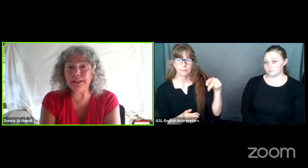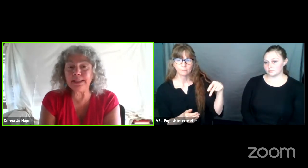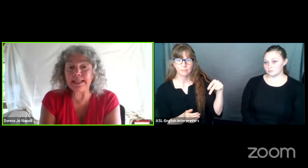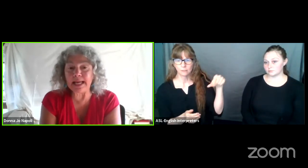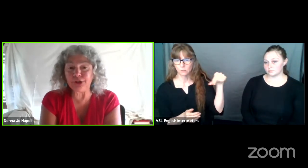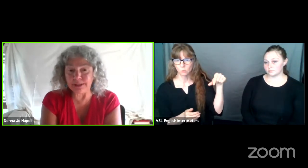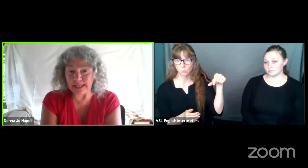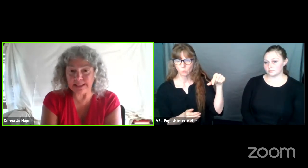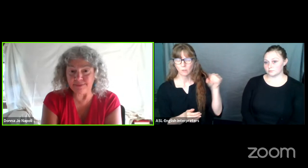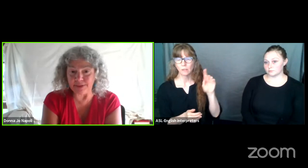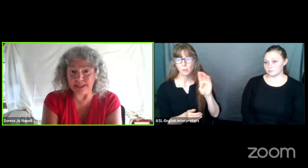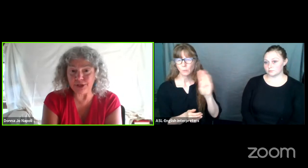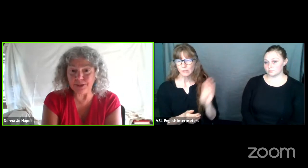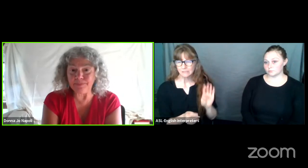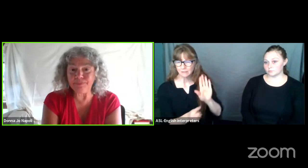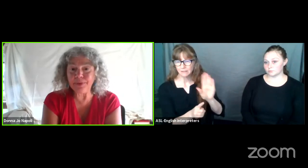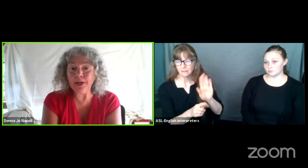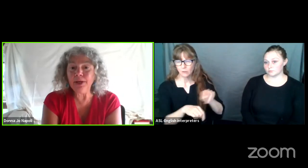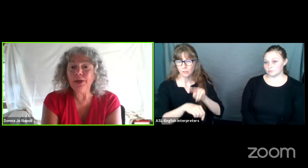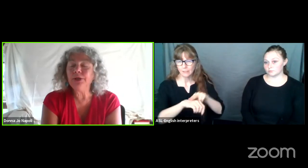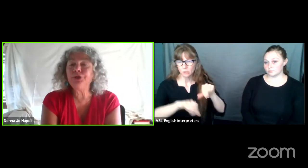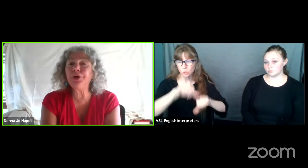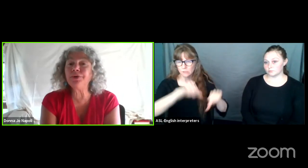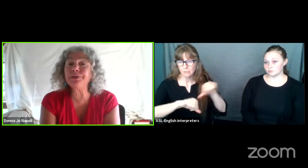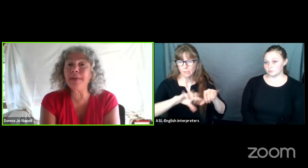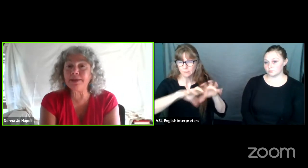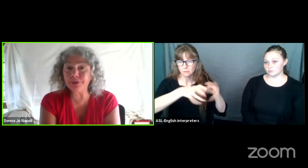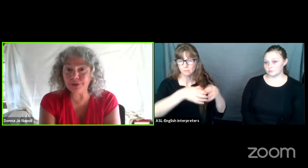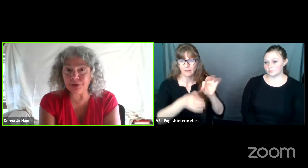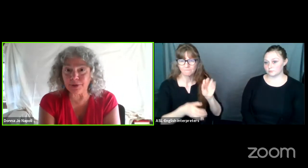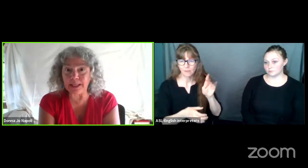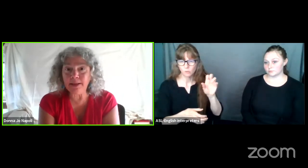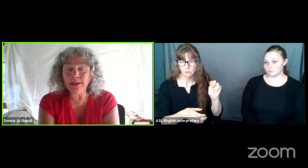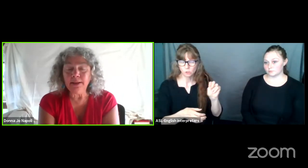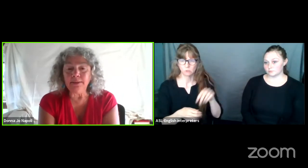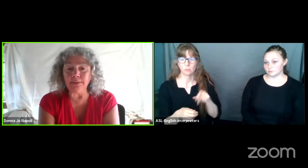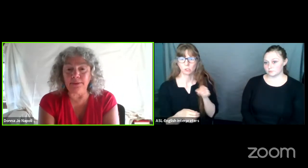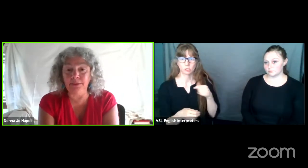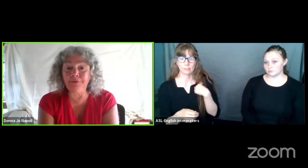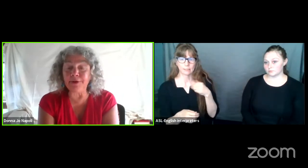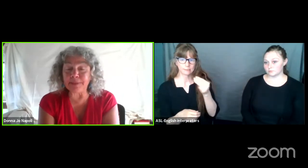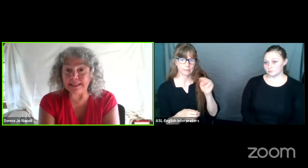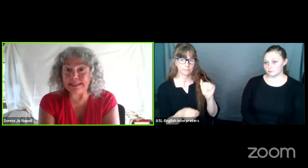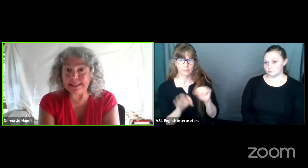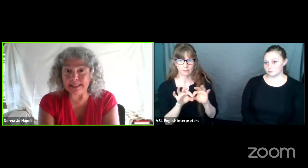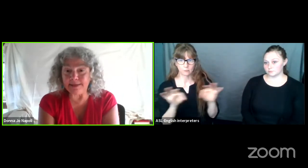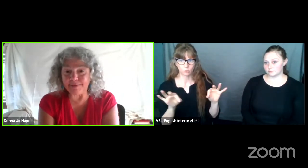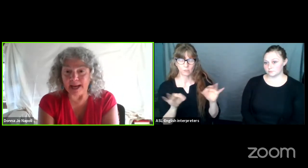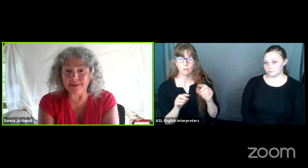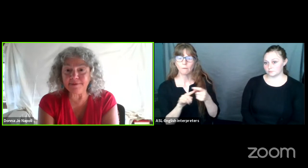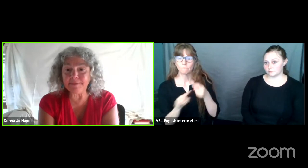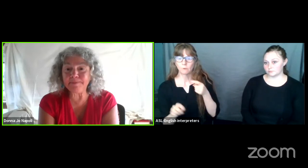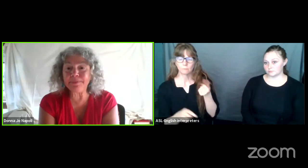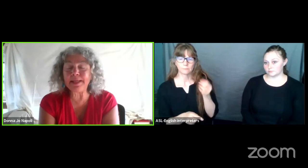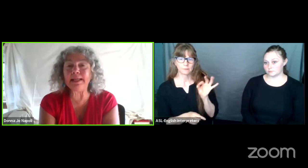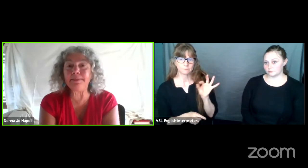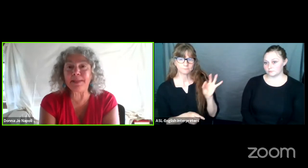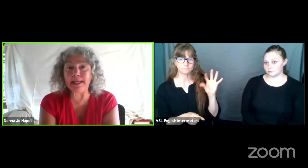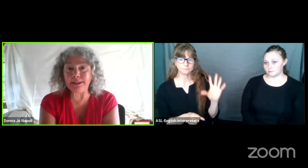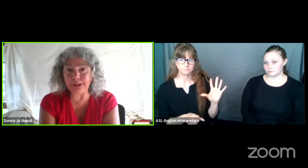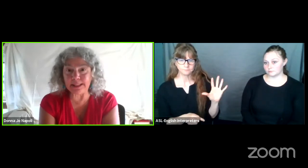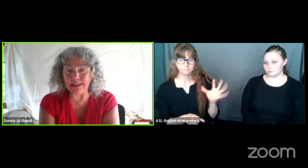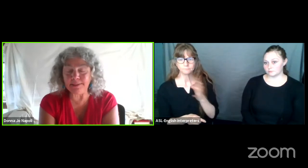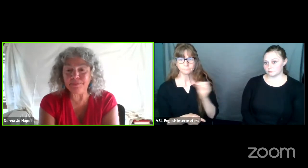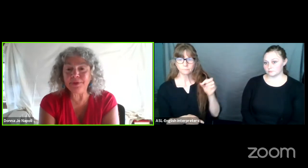the Brazilian National Science Foundation. She holds a master's degree from 1995 and